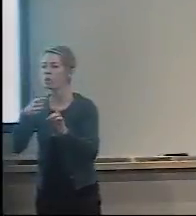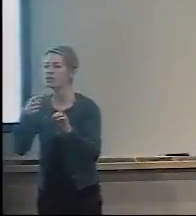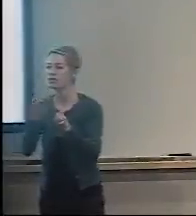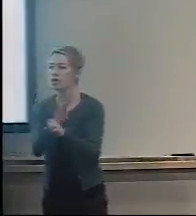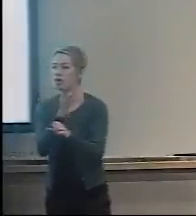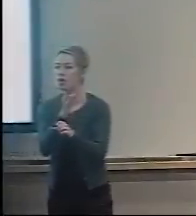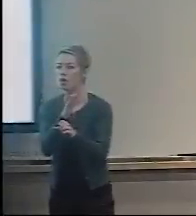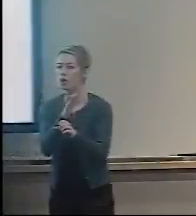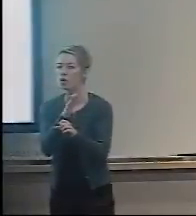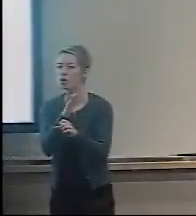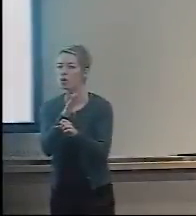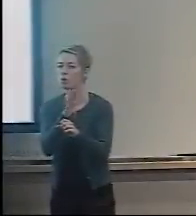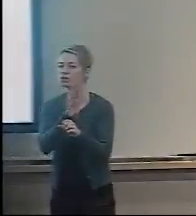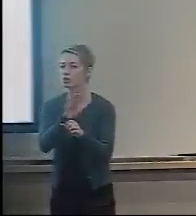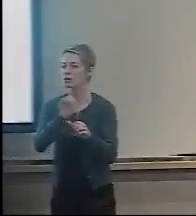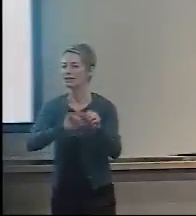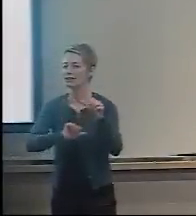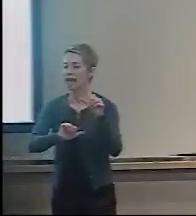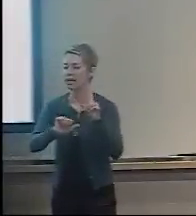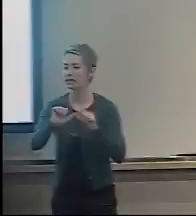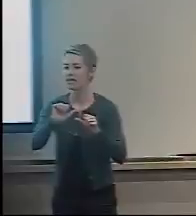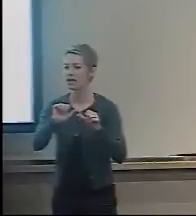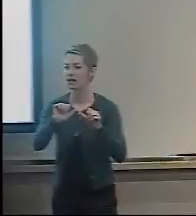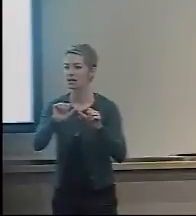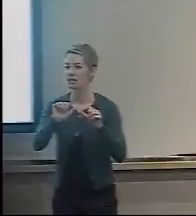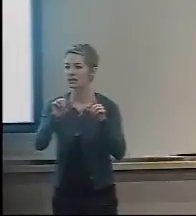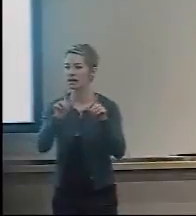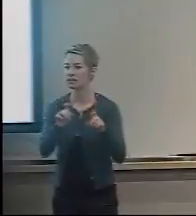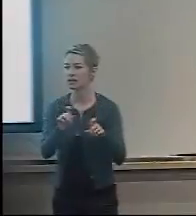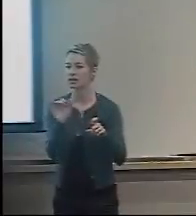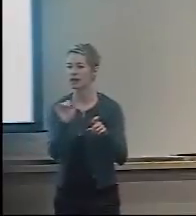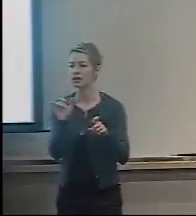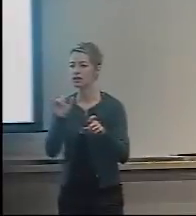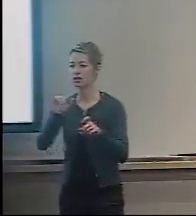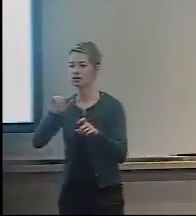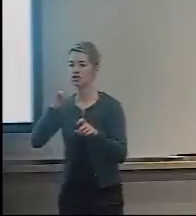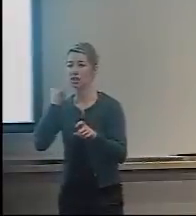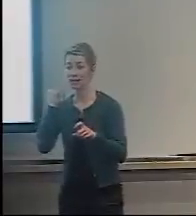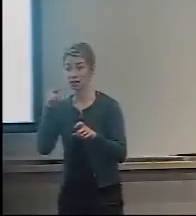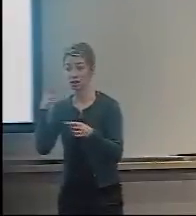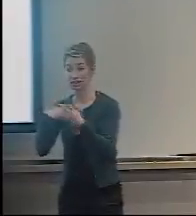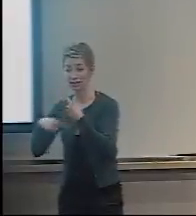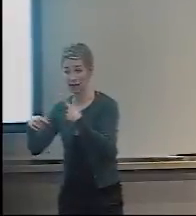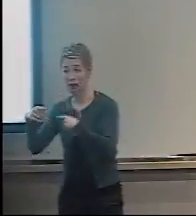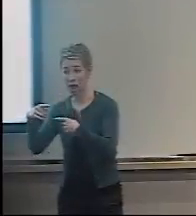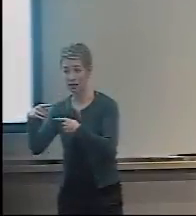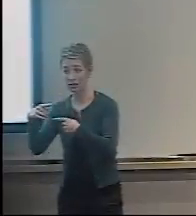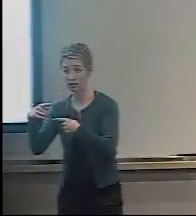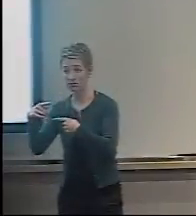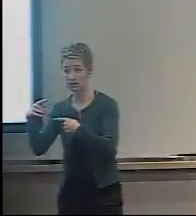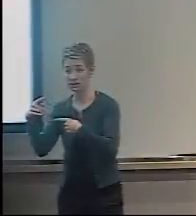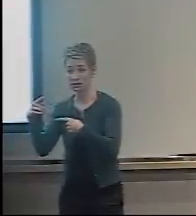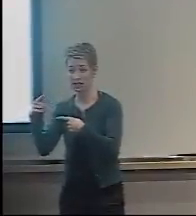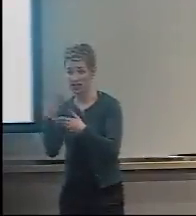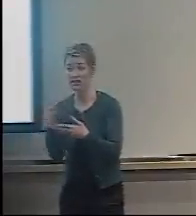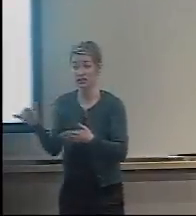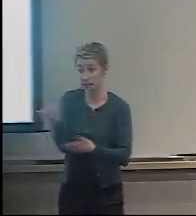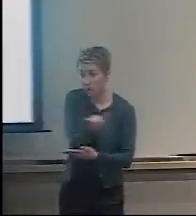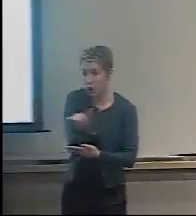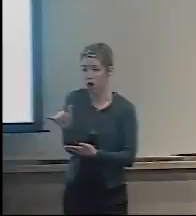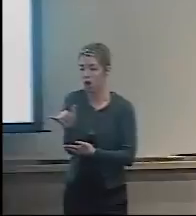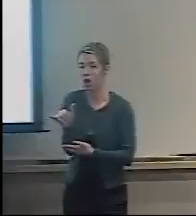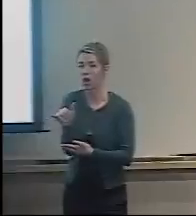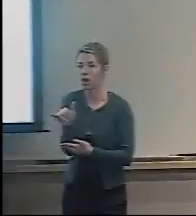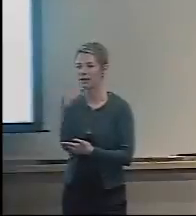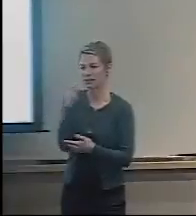testing around having Jessica's signs that were very similar or modulate signs like you just talked about? Because I can imagine